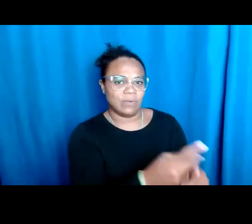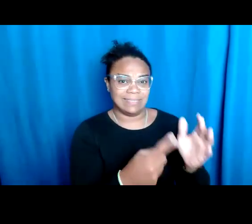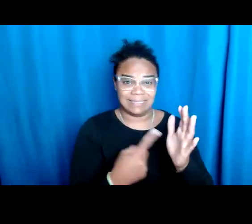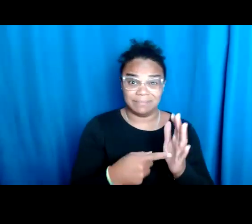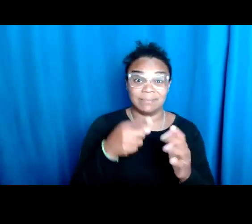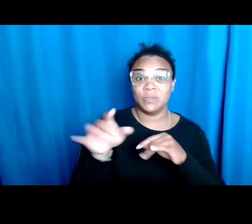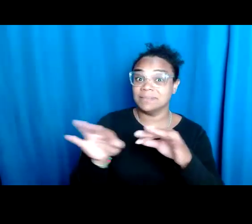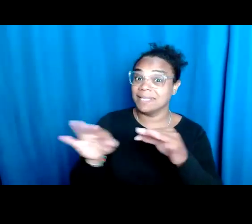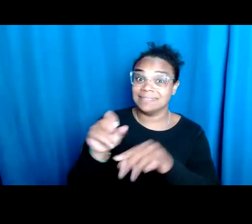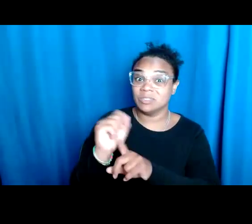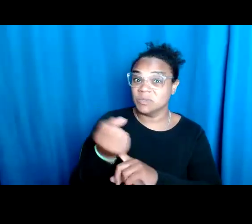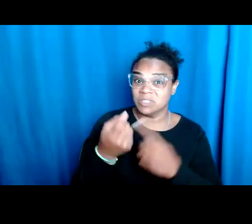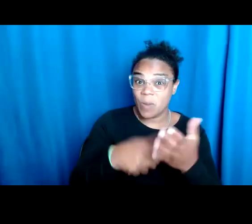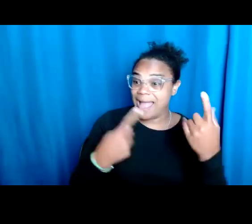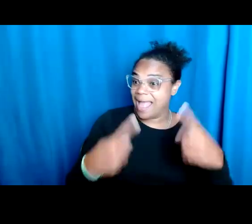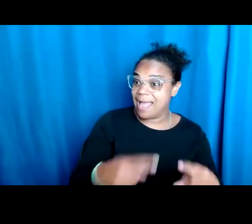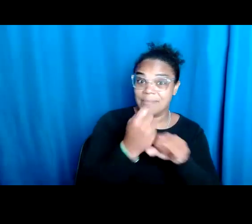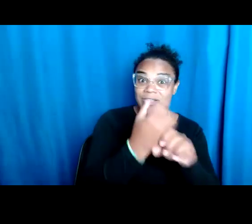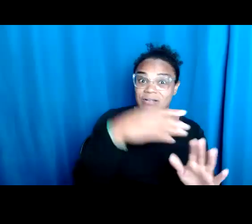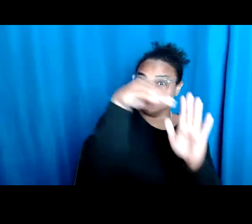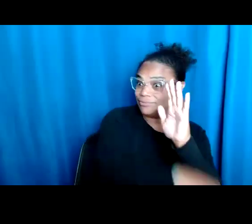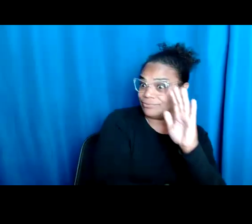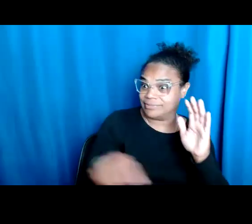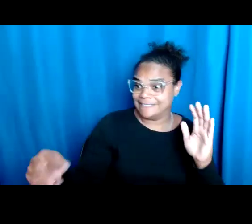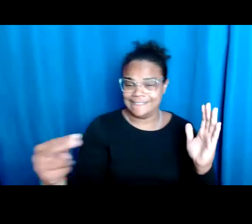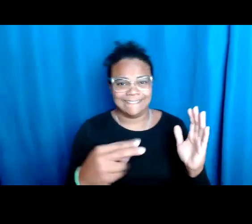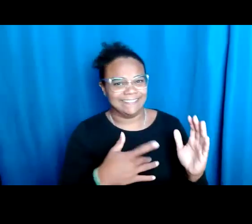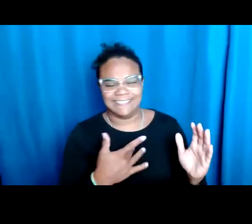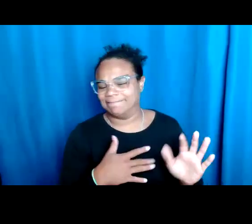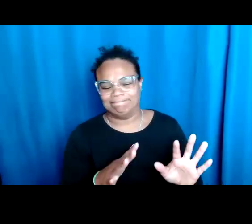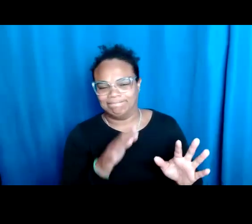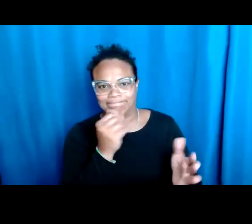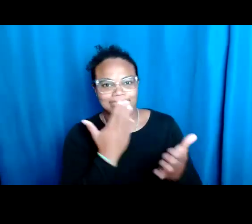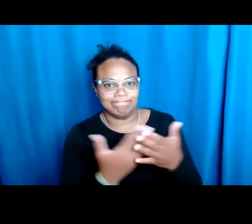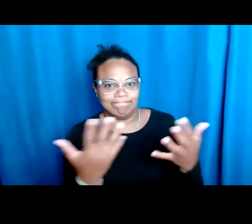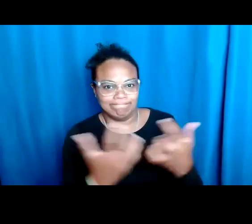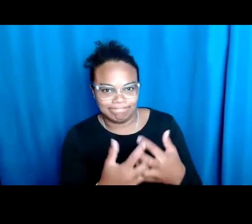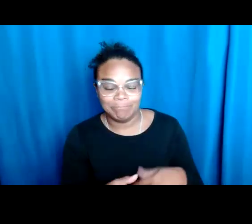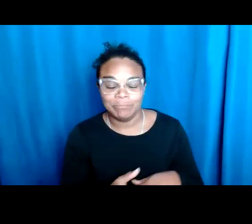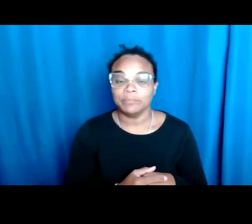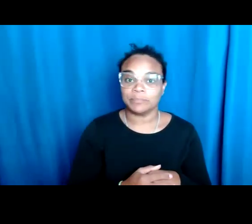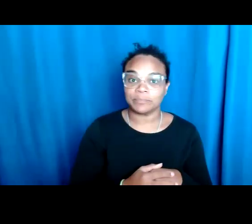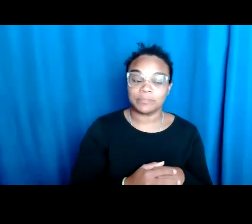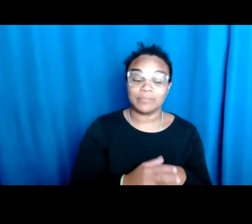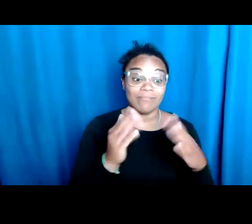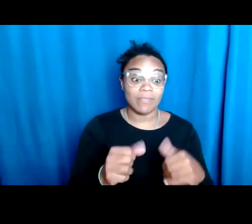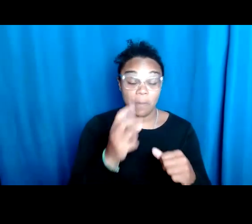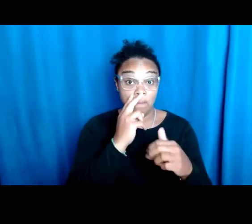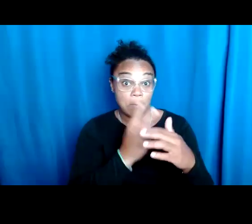not. And the predictable monthly payments, depending on